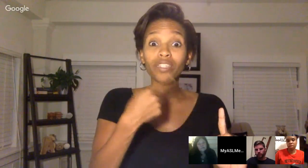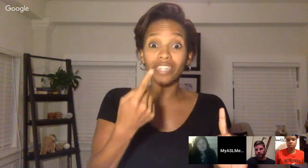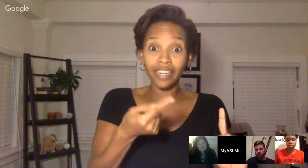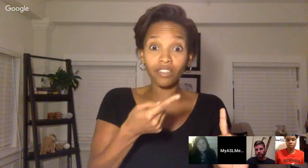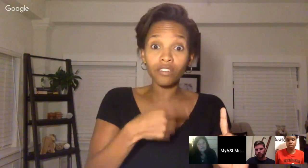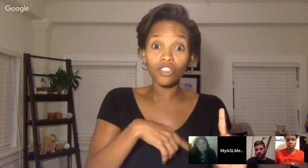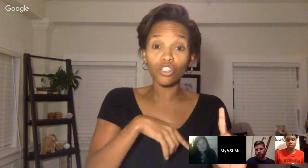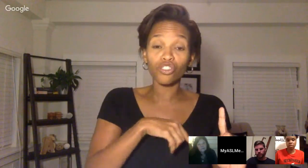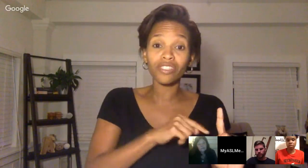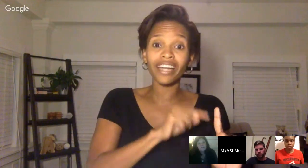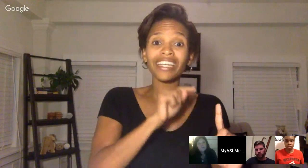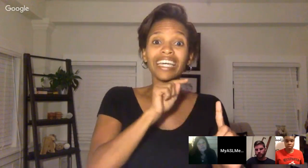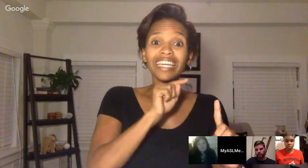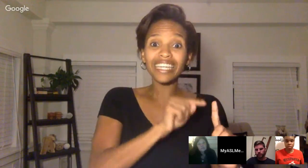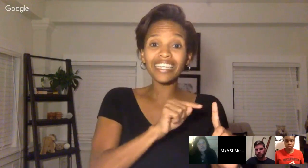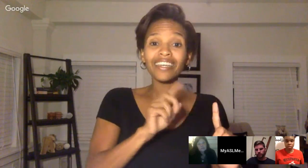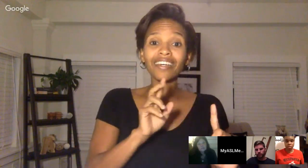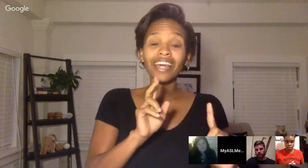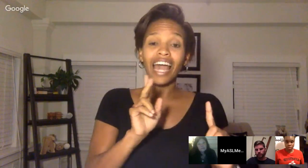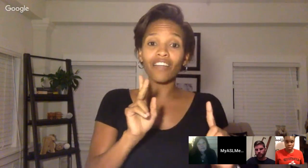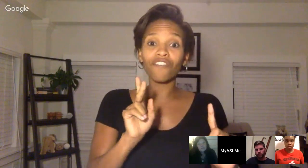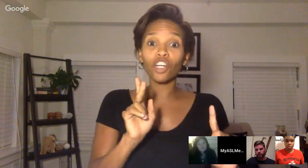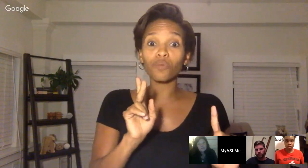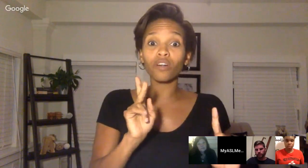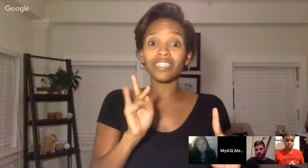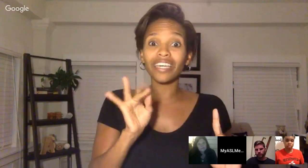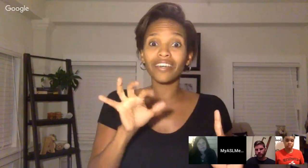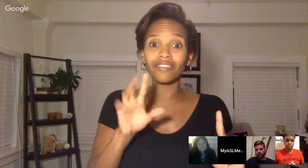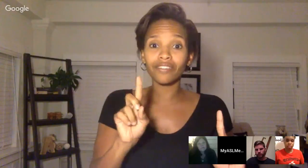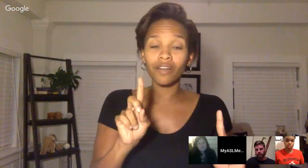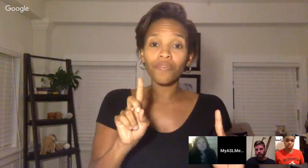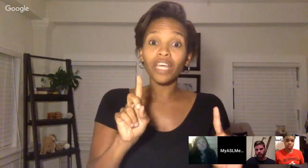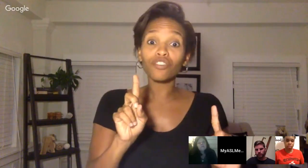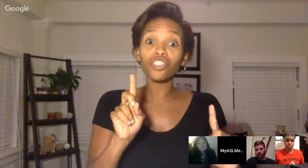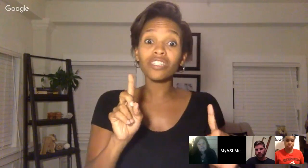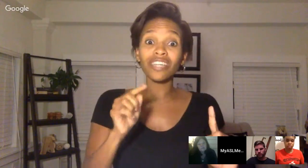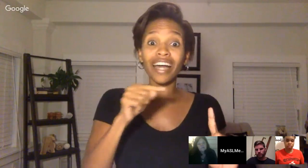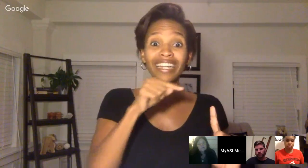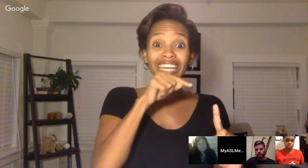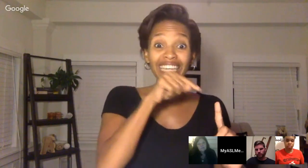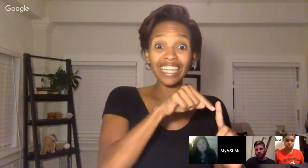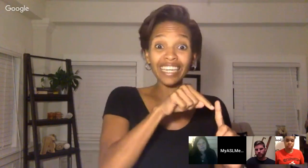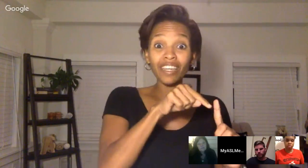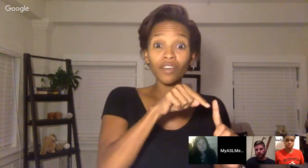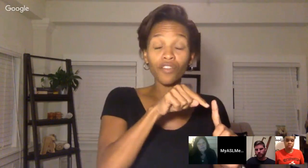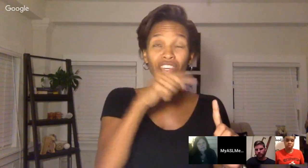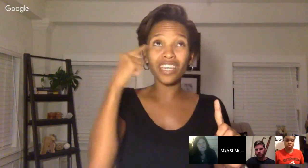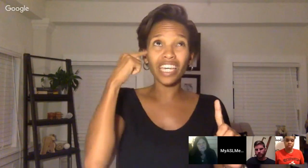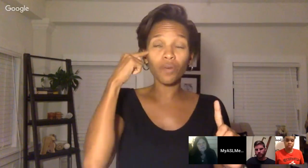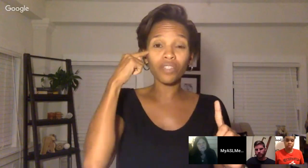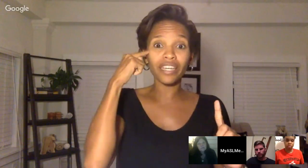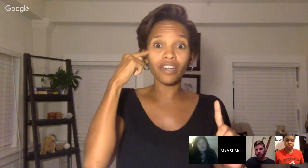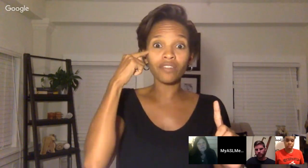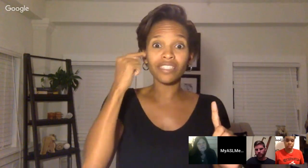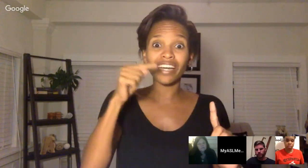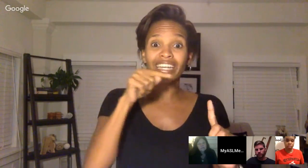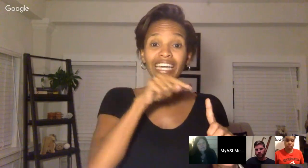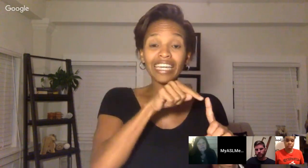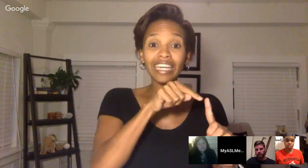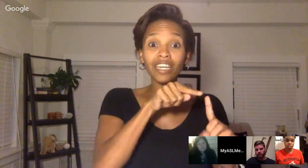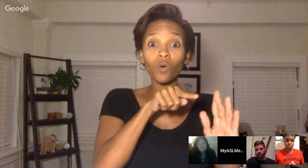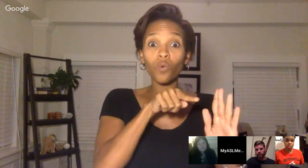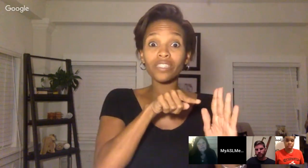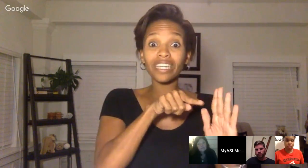he was killed, so she signed he and fingerspelled killed. If she had signed he thinking he was killed and